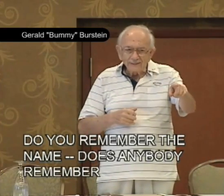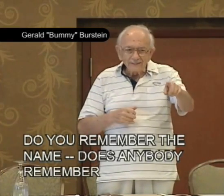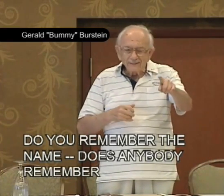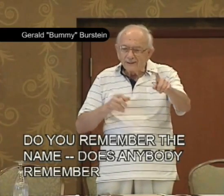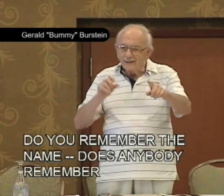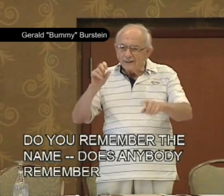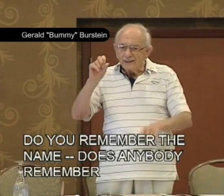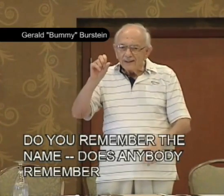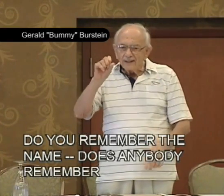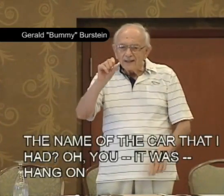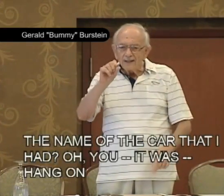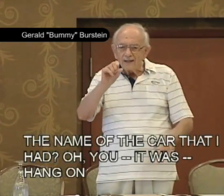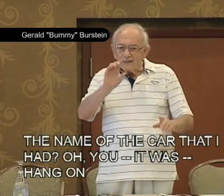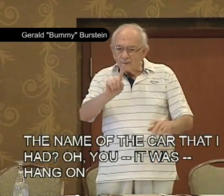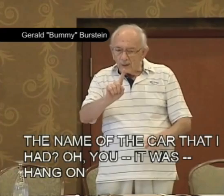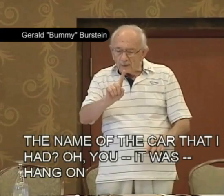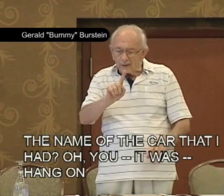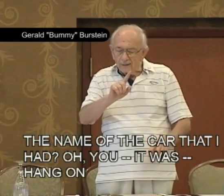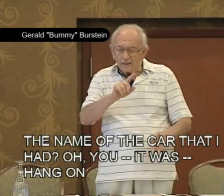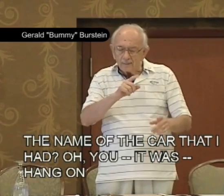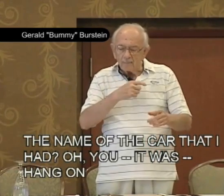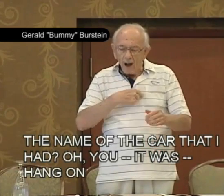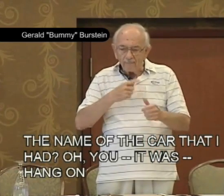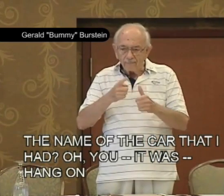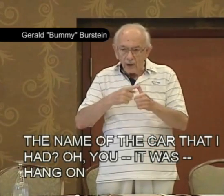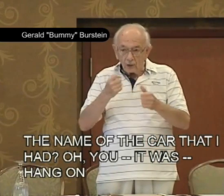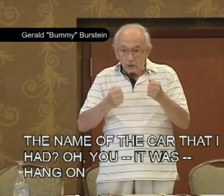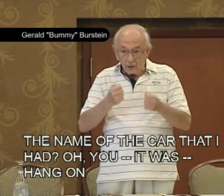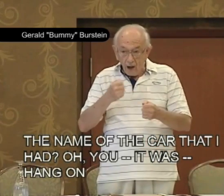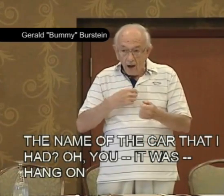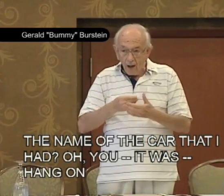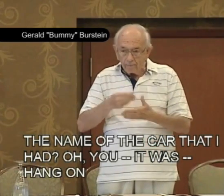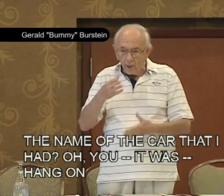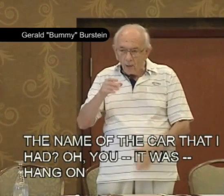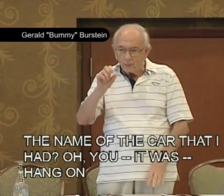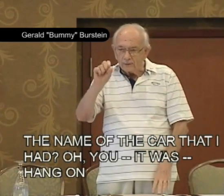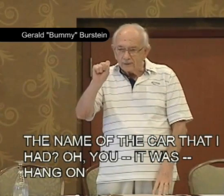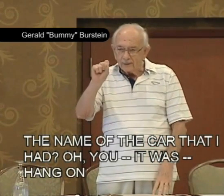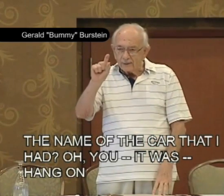it was a hang on just a second my first car